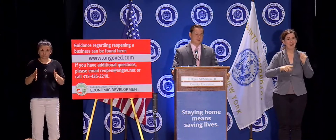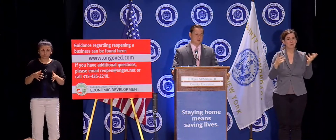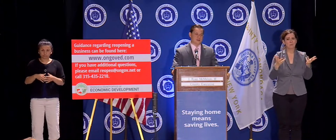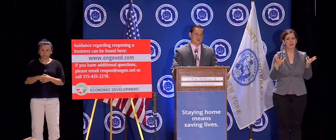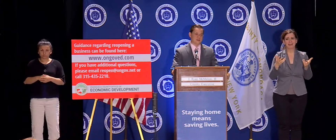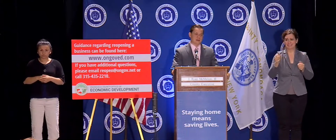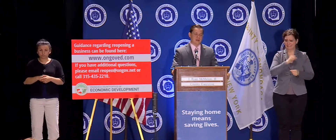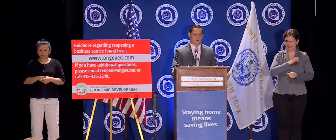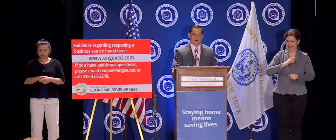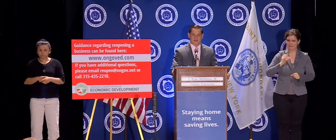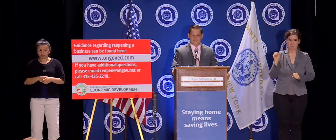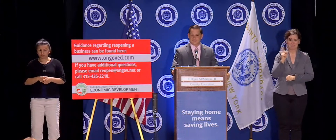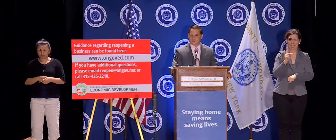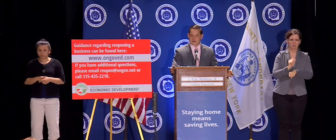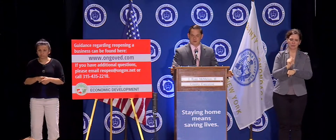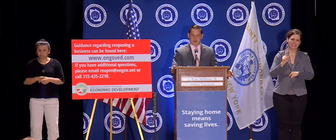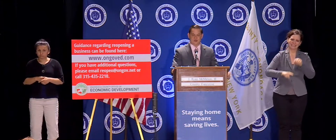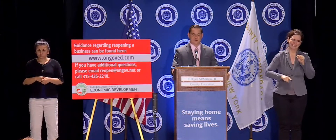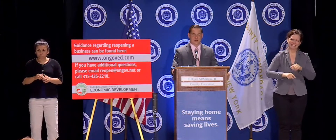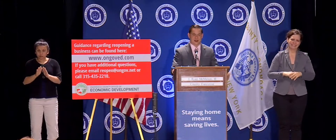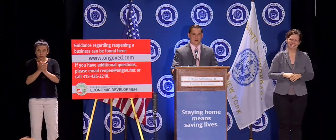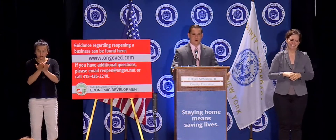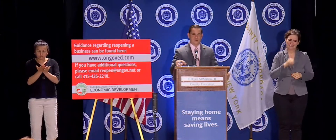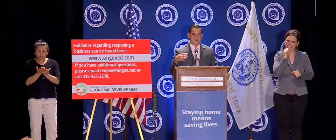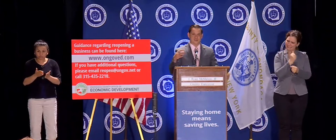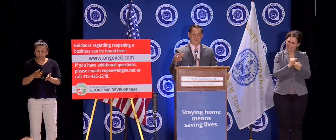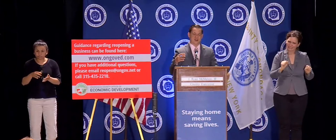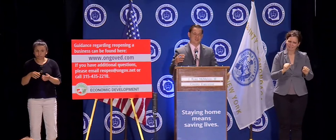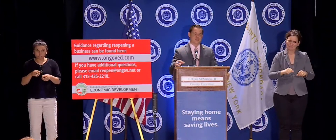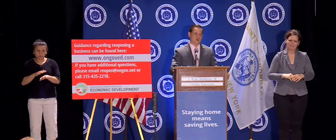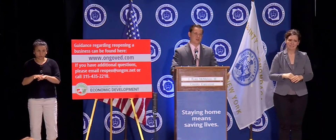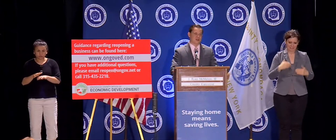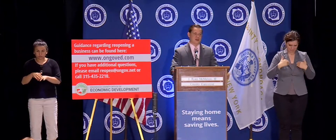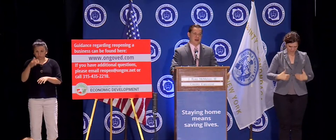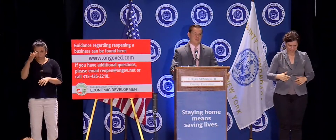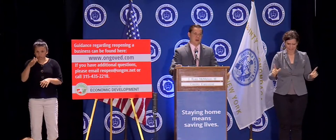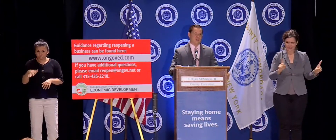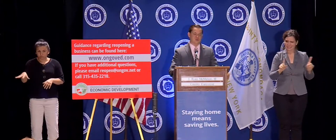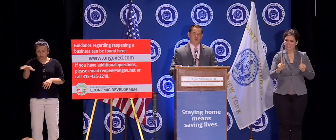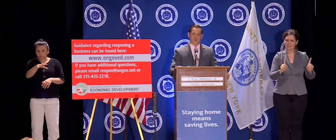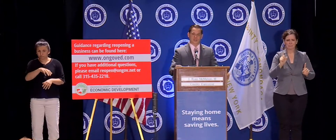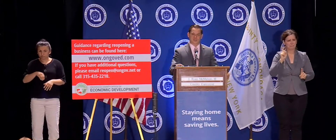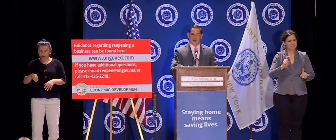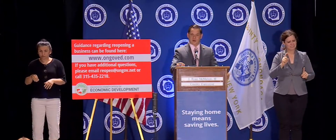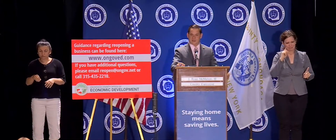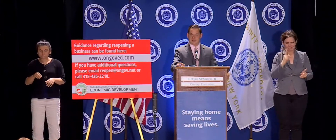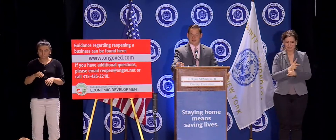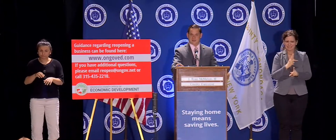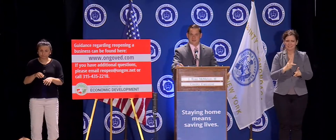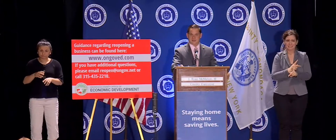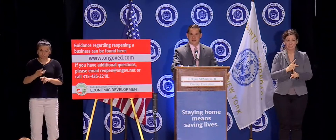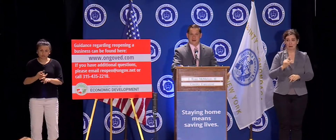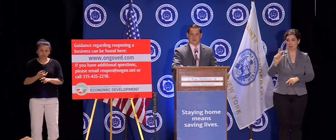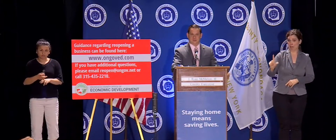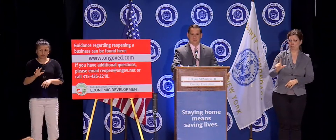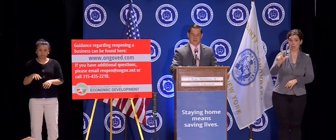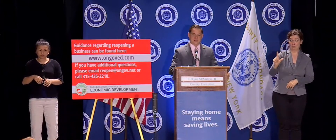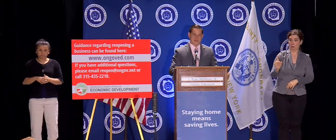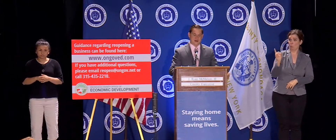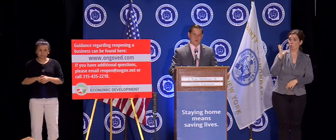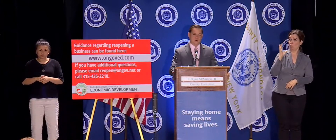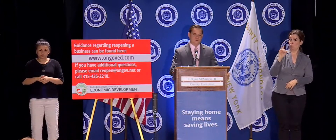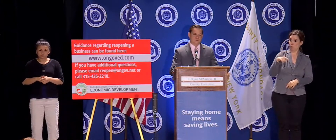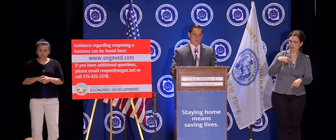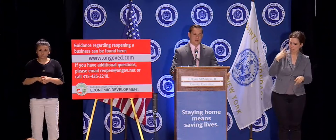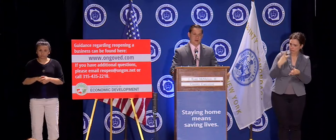so libraries, same challenges, right? All this is a challenge. So how you restart this after shutting